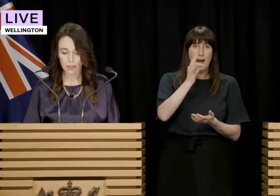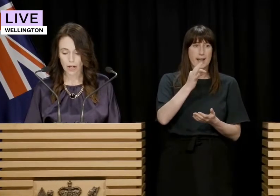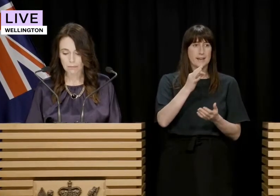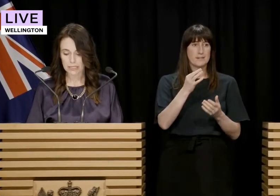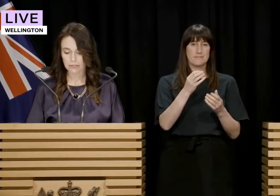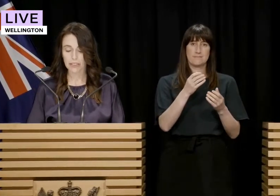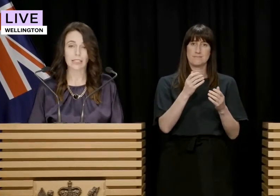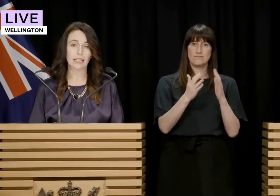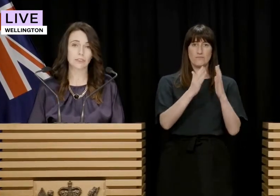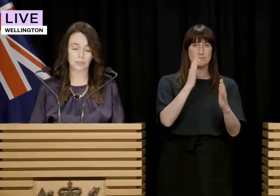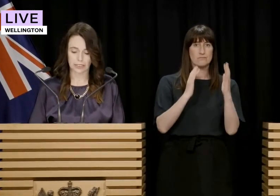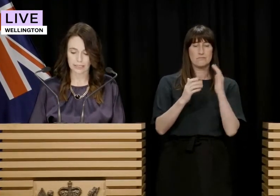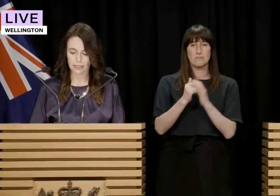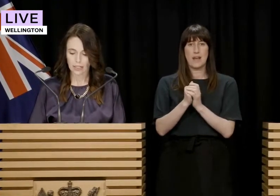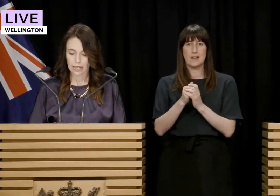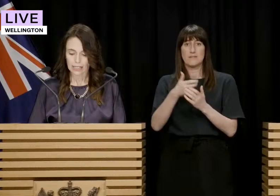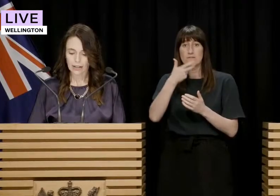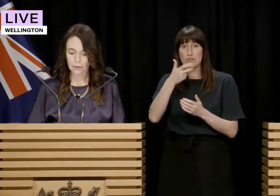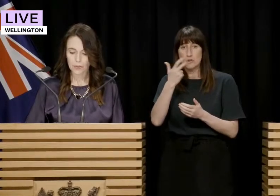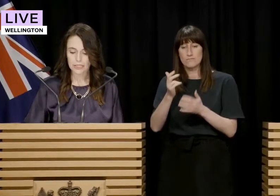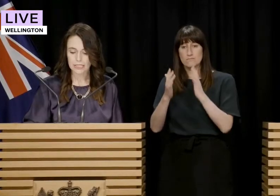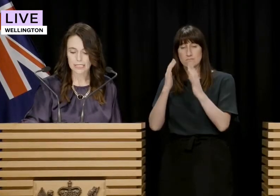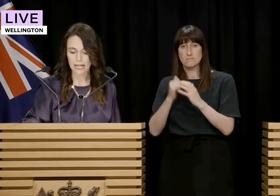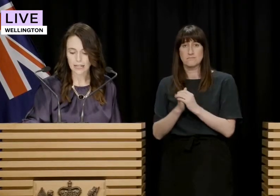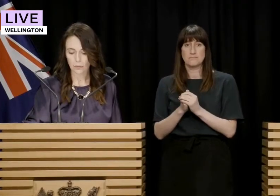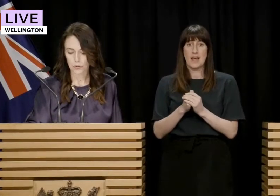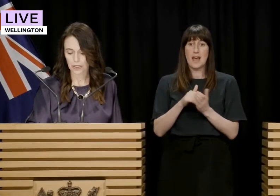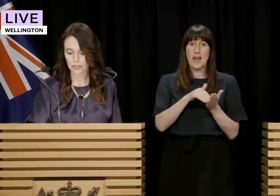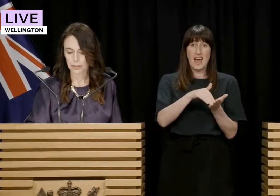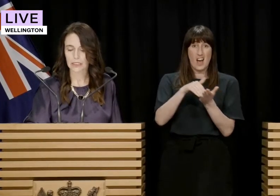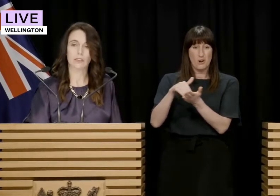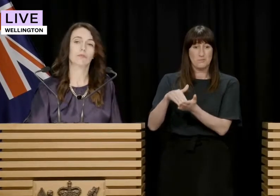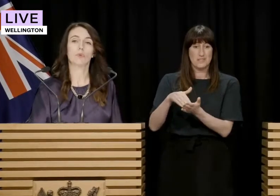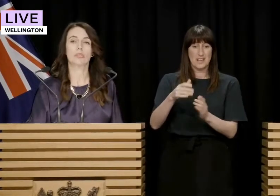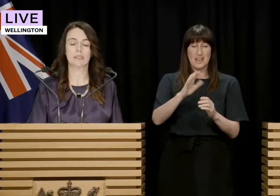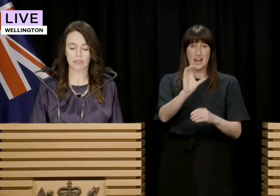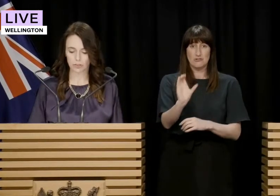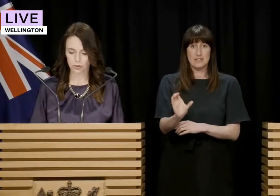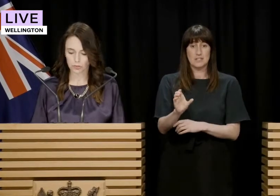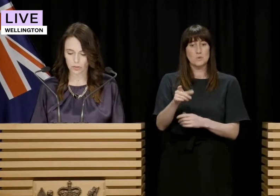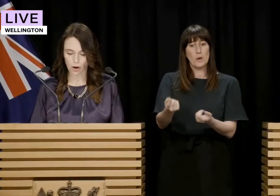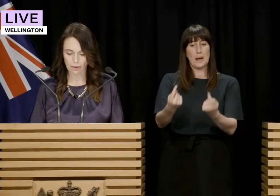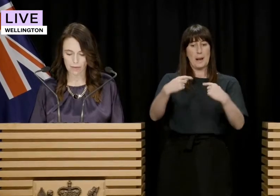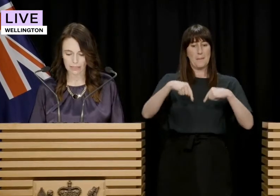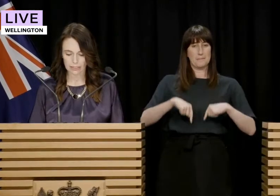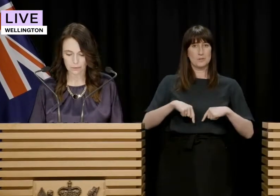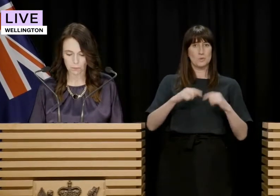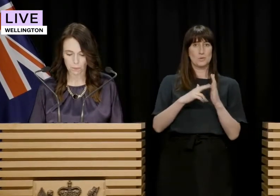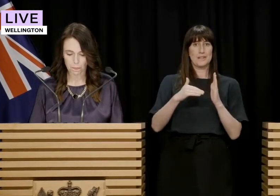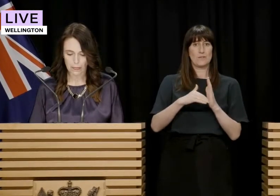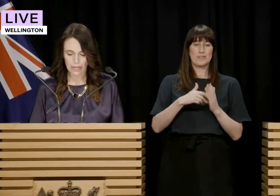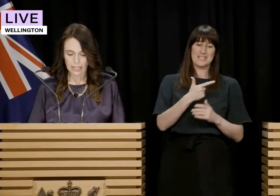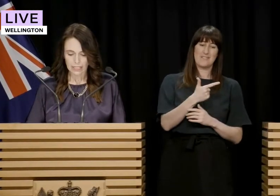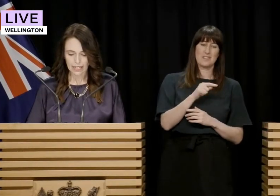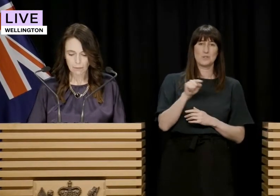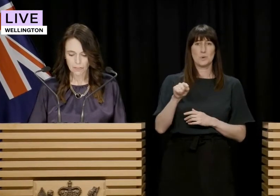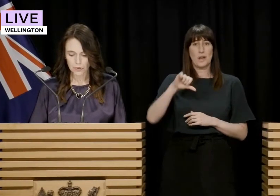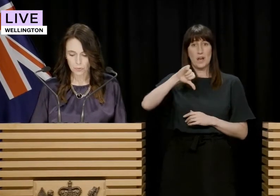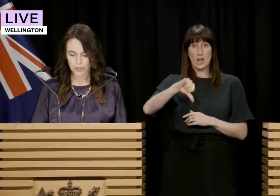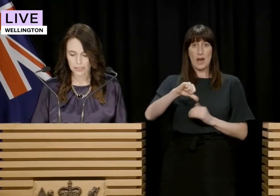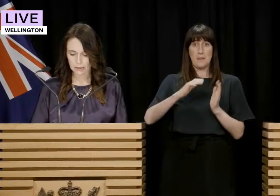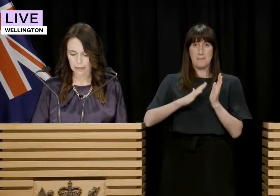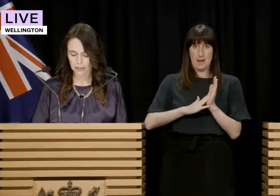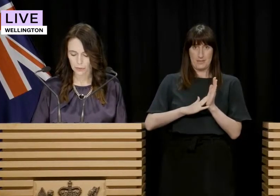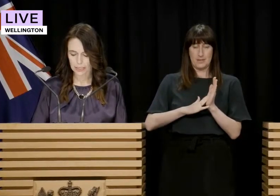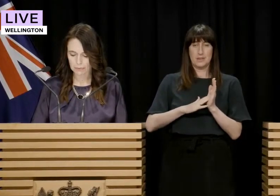up to 9 Pacific countries, allowing workers to stay and work in New Zealand for 7 to 9 months. The cap of